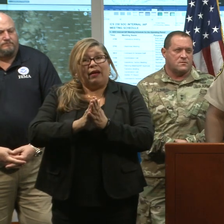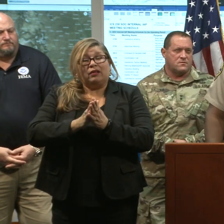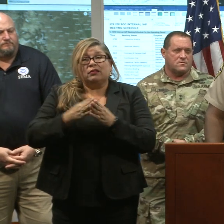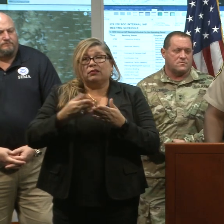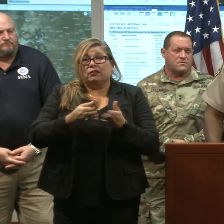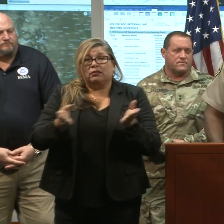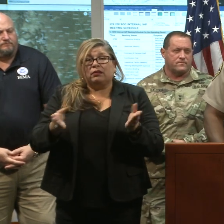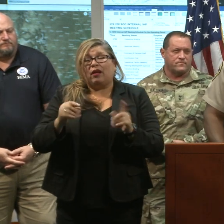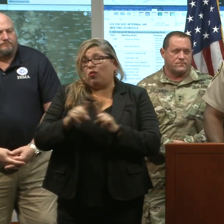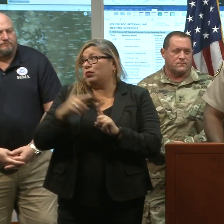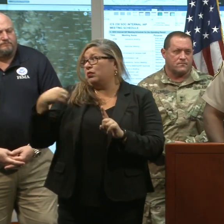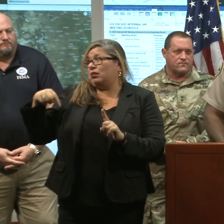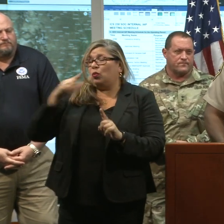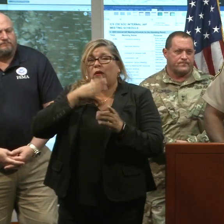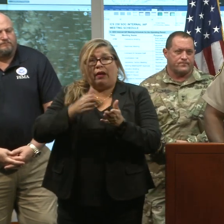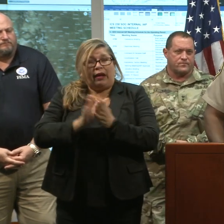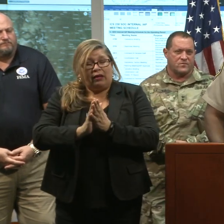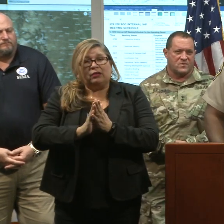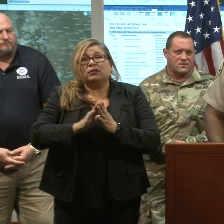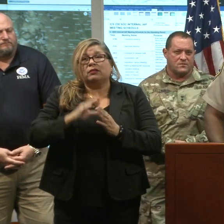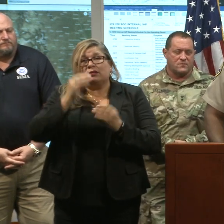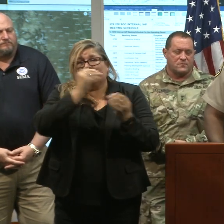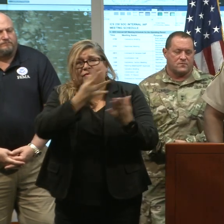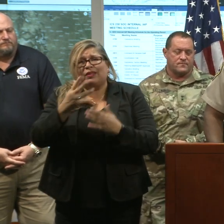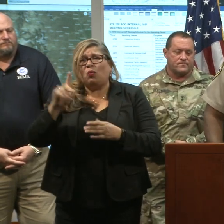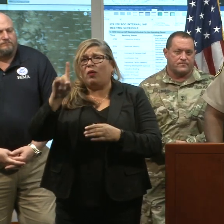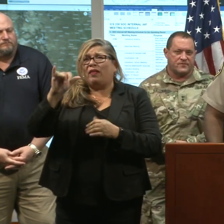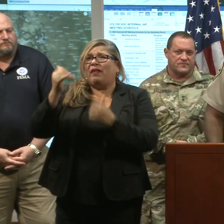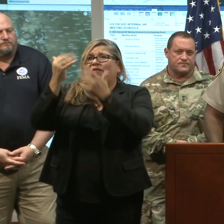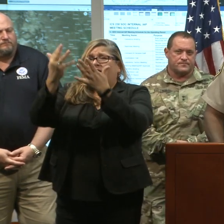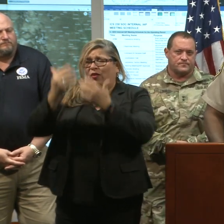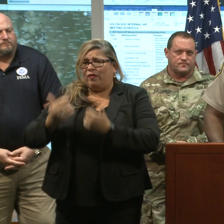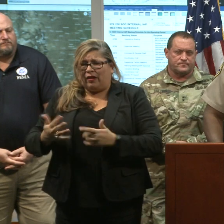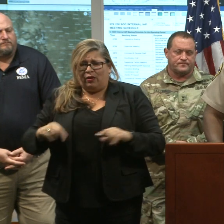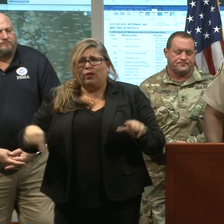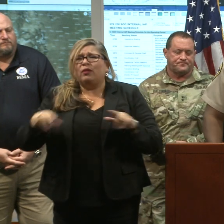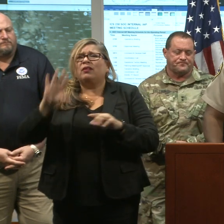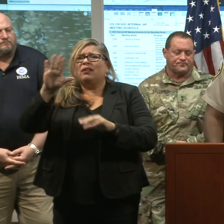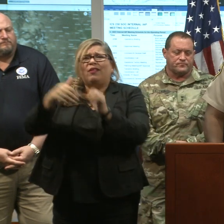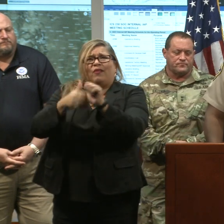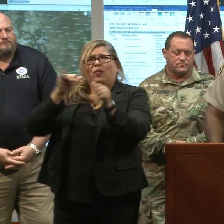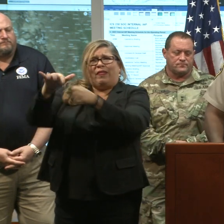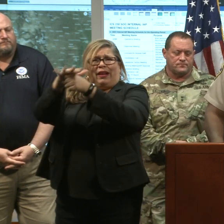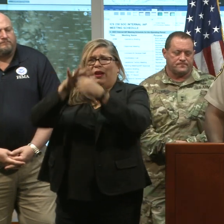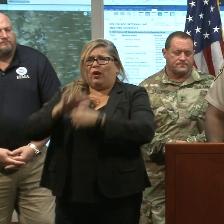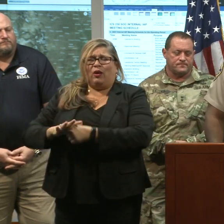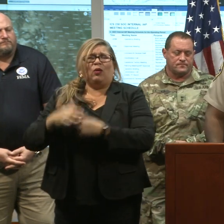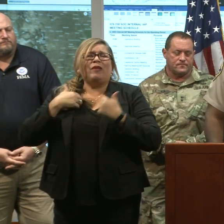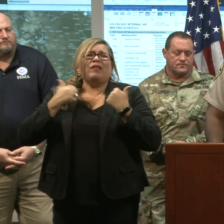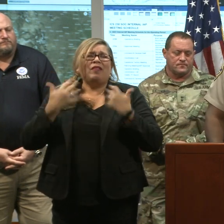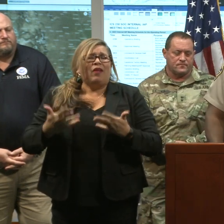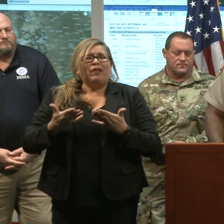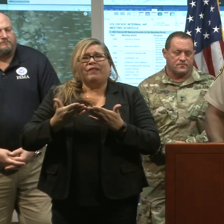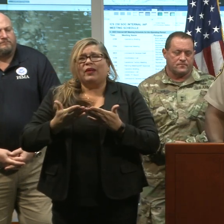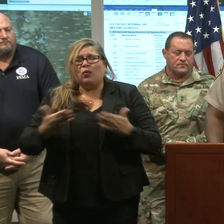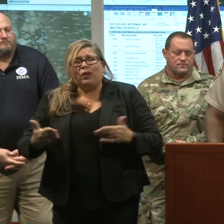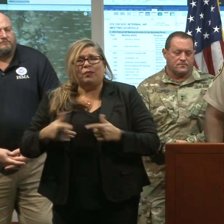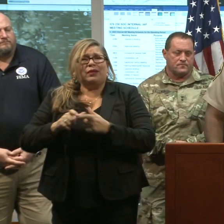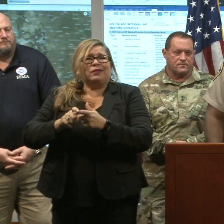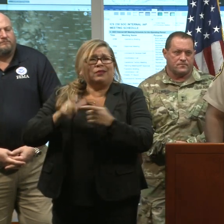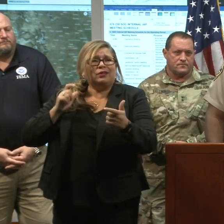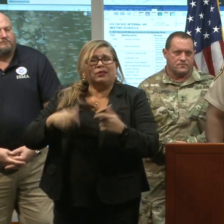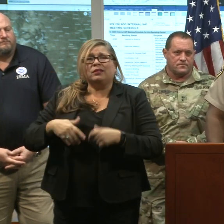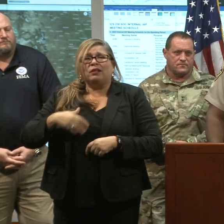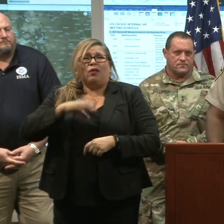that, the areas where the fires are, please stay out of those areas. We have a lot of equipment, law enforcement officers, fire